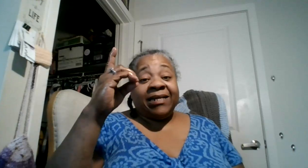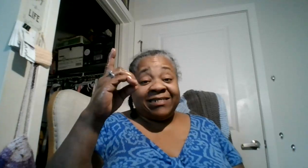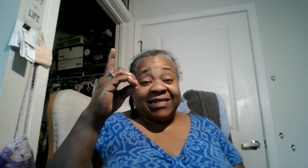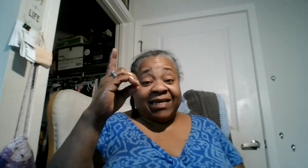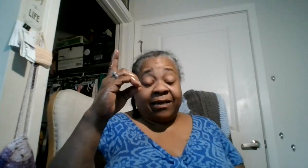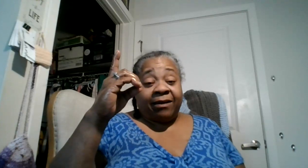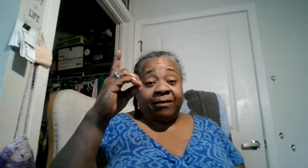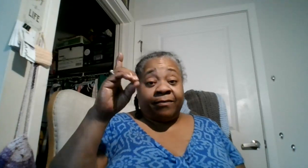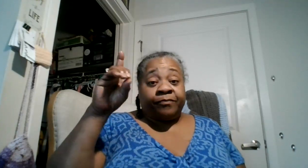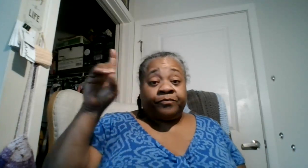D.